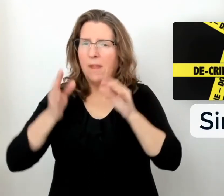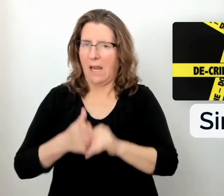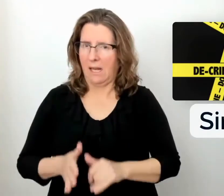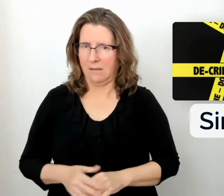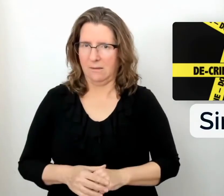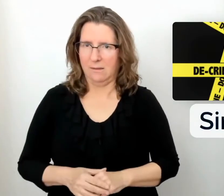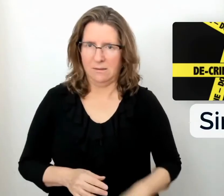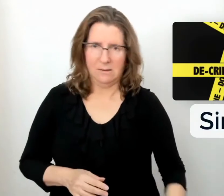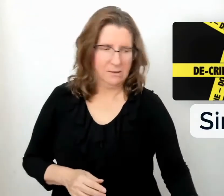was taught.